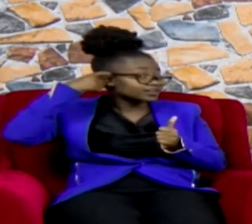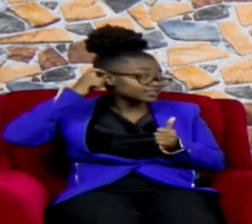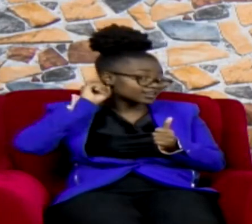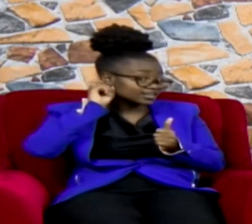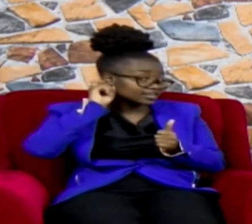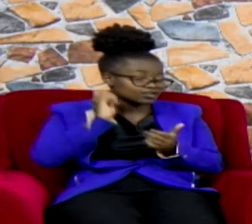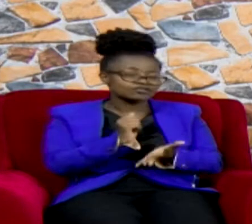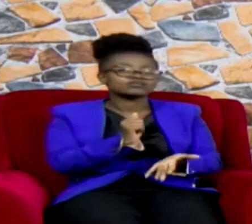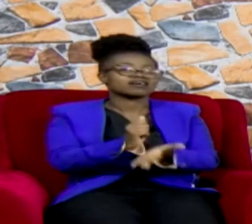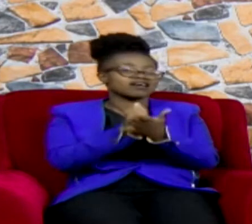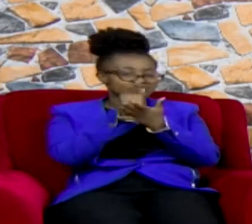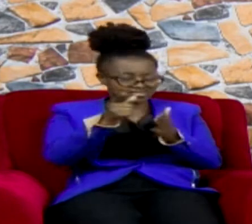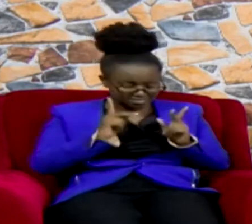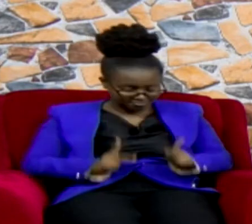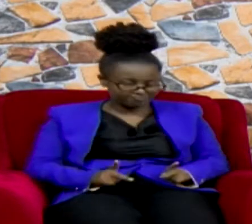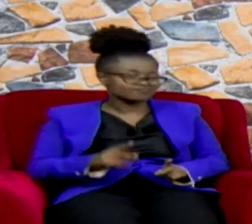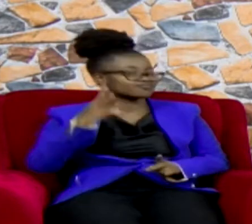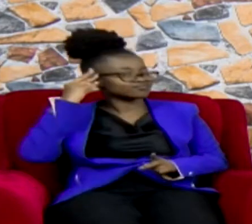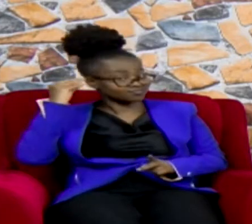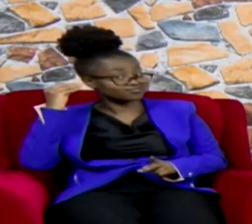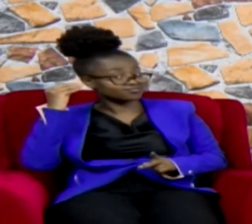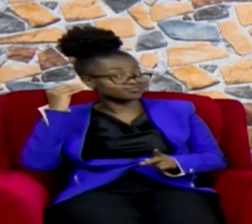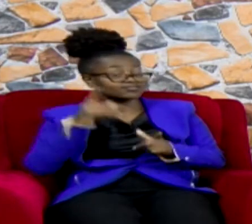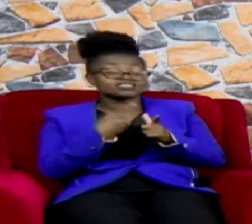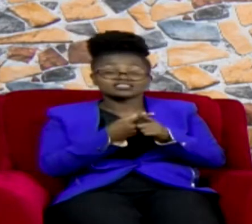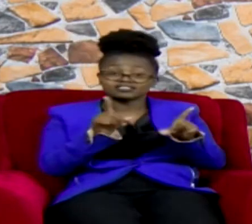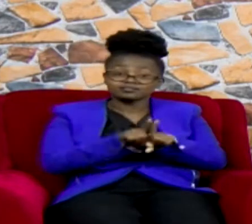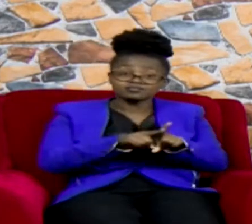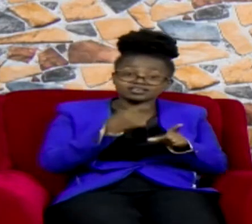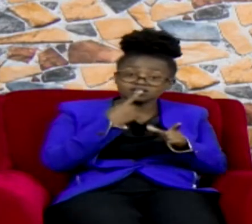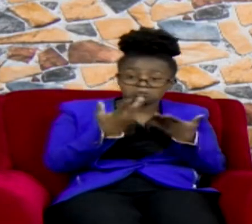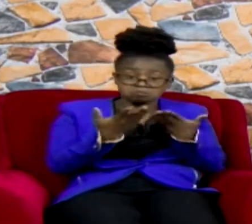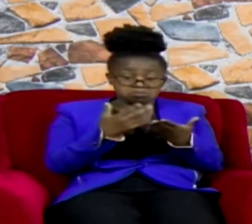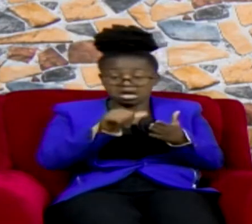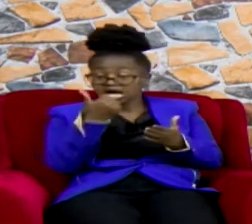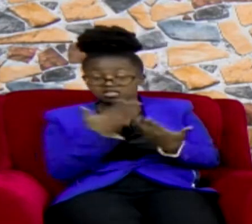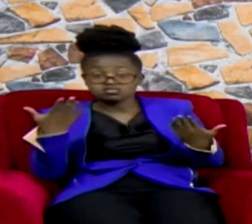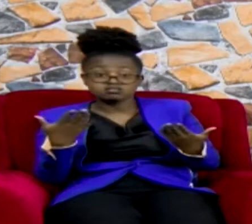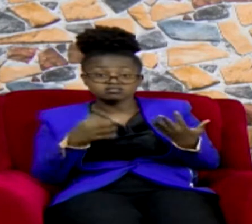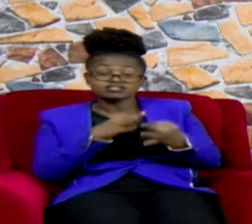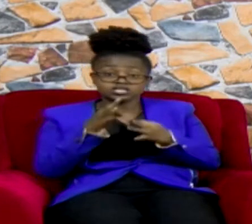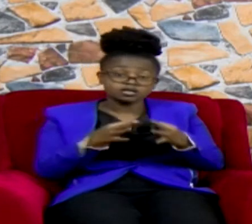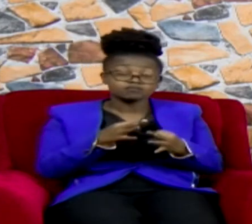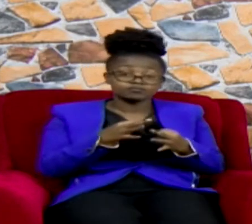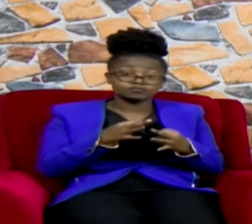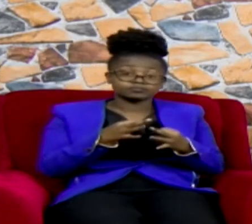to amplify. Okay. They can even recommend some modification. So if your